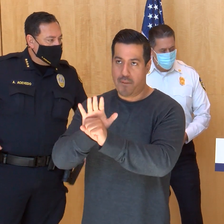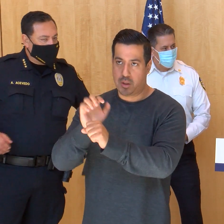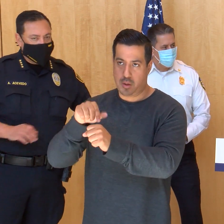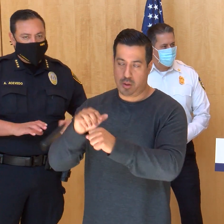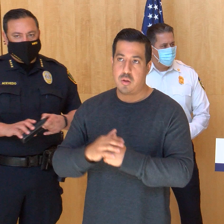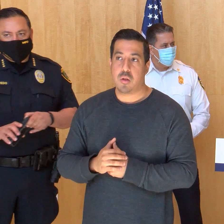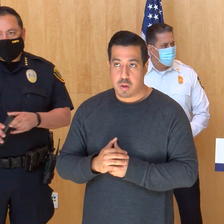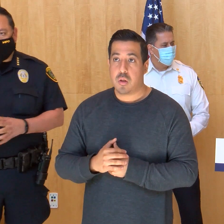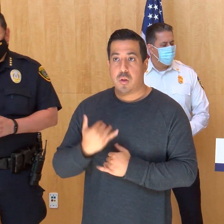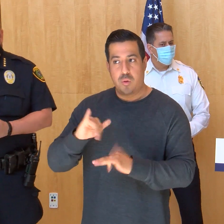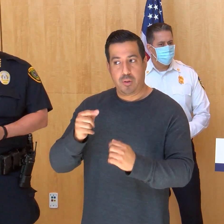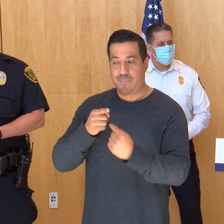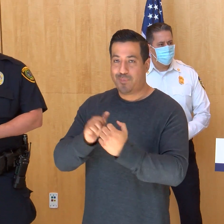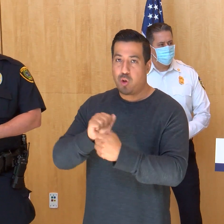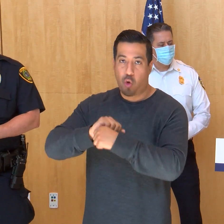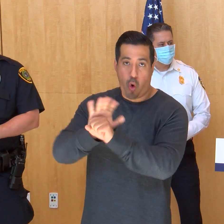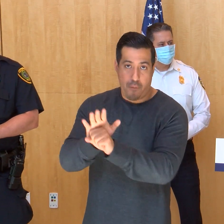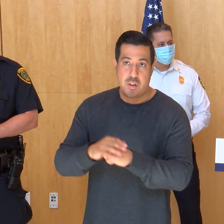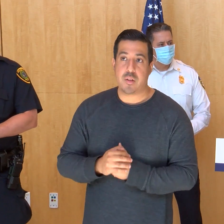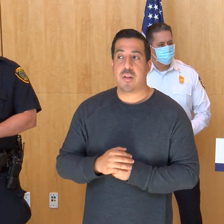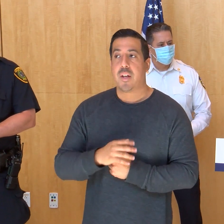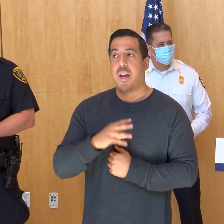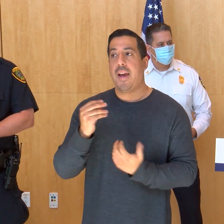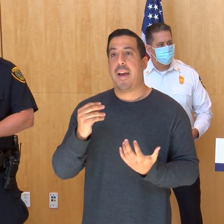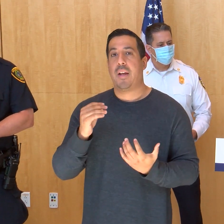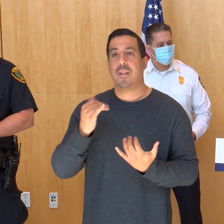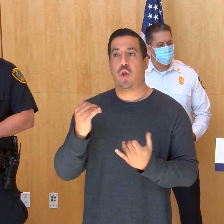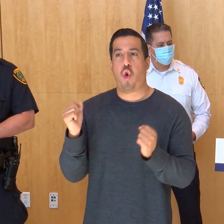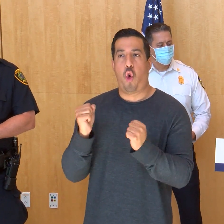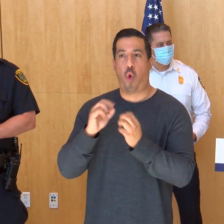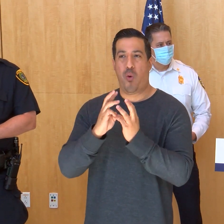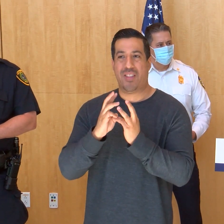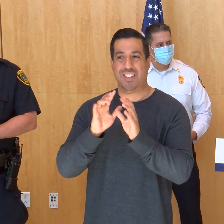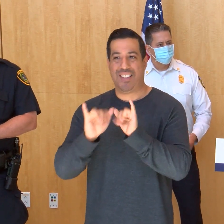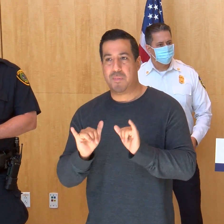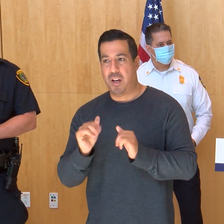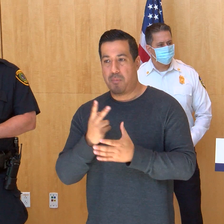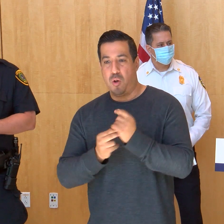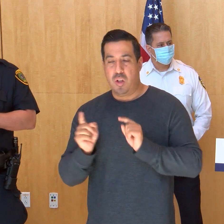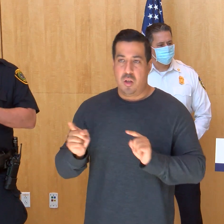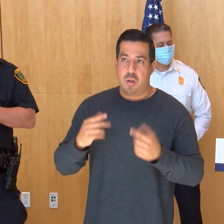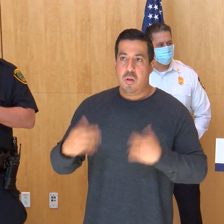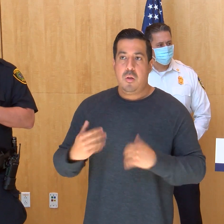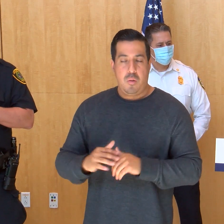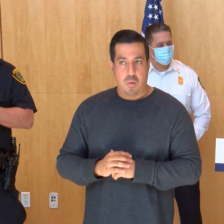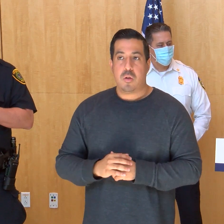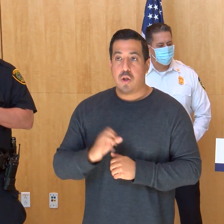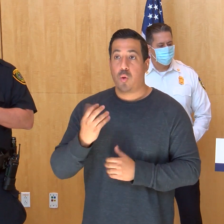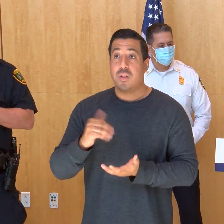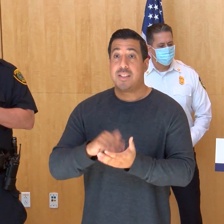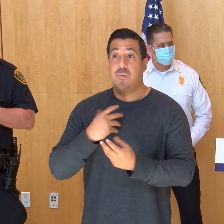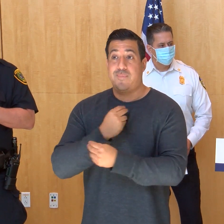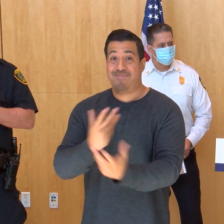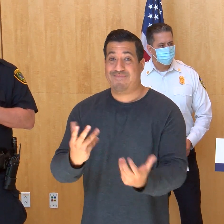want us, we have to deal with COVID and the cold weather all at the same time. And so again, one of the